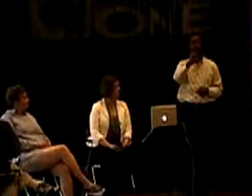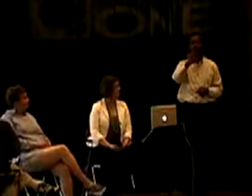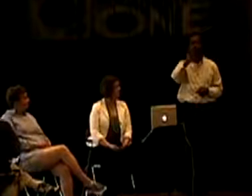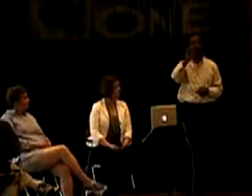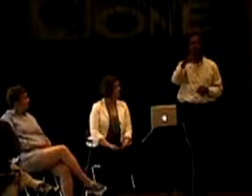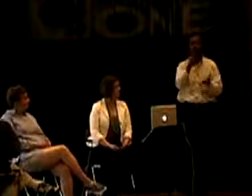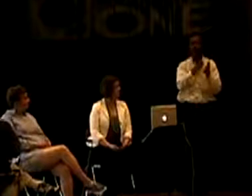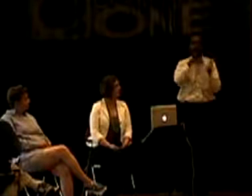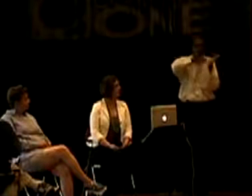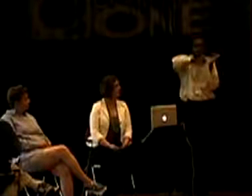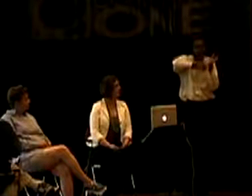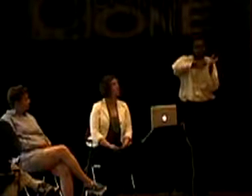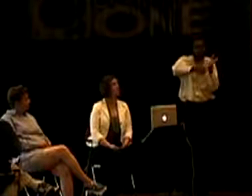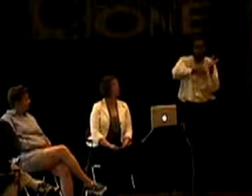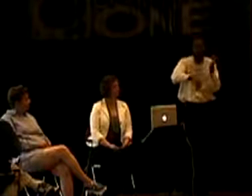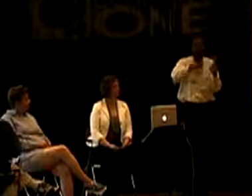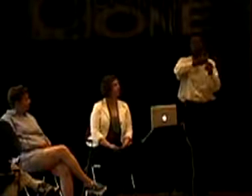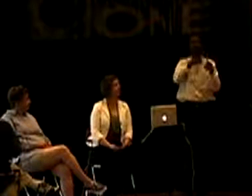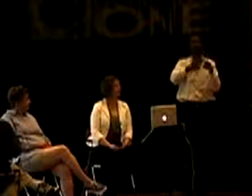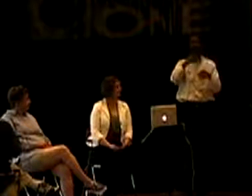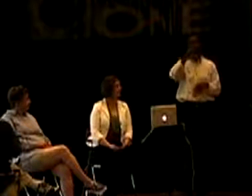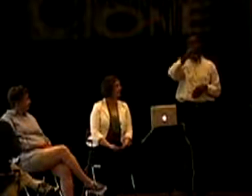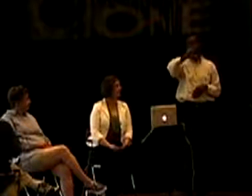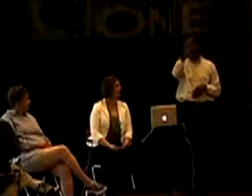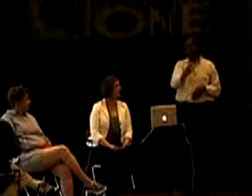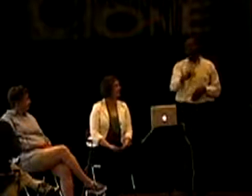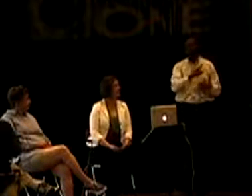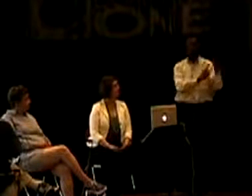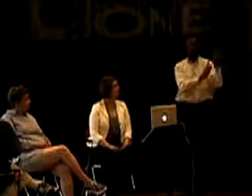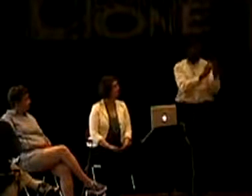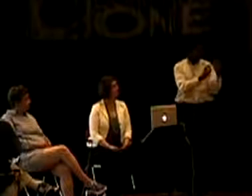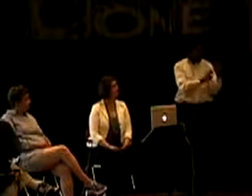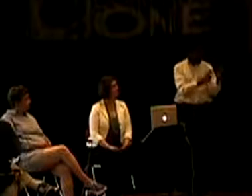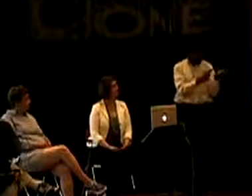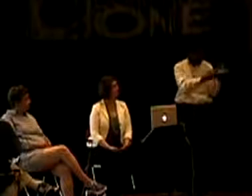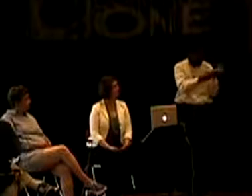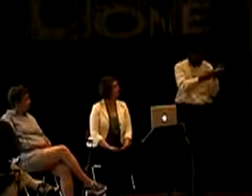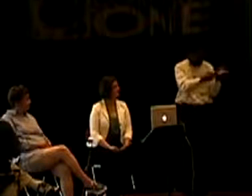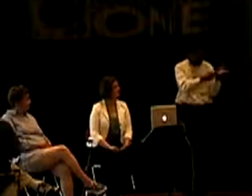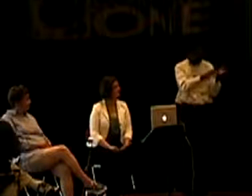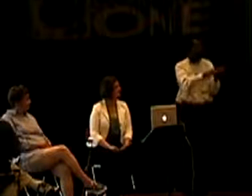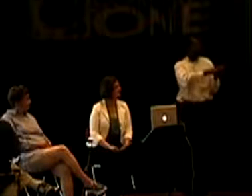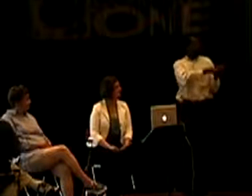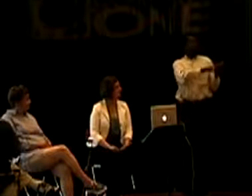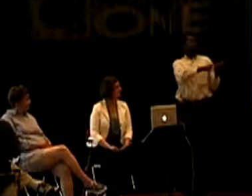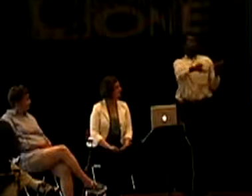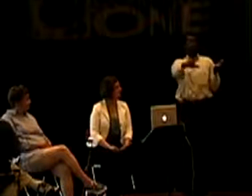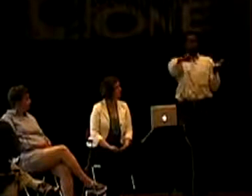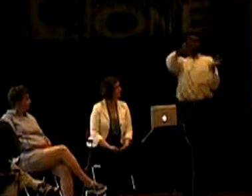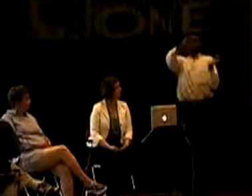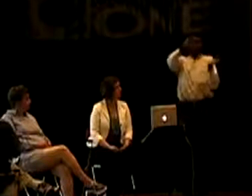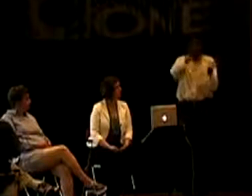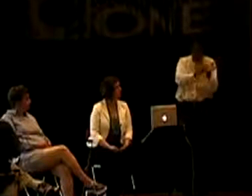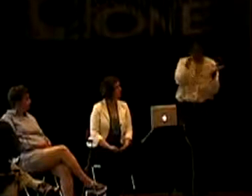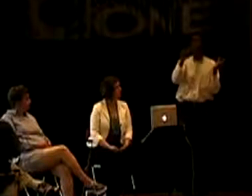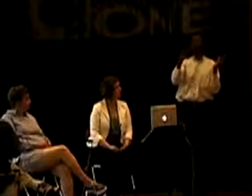half, maybe a year and a half, not 2 years, until its premiere production. And I was still changing things through